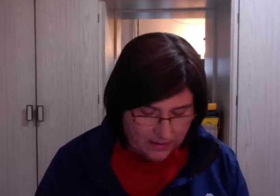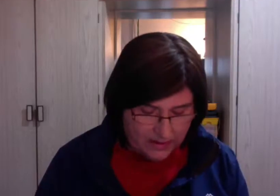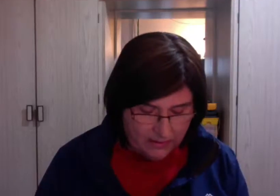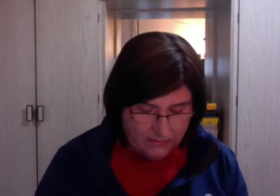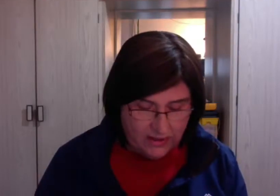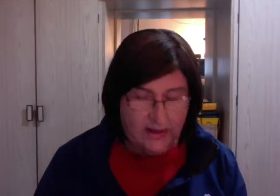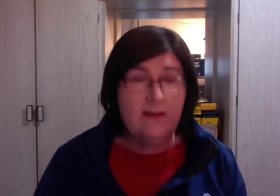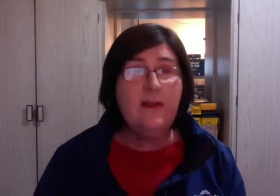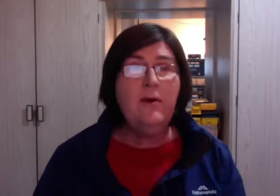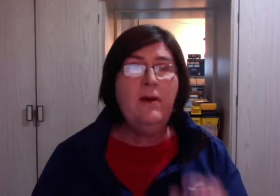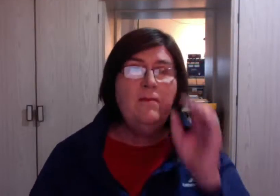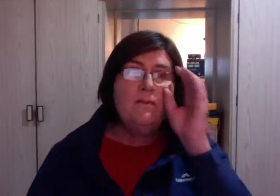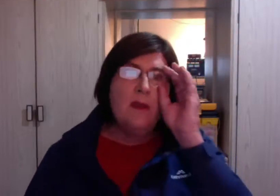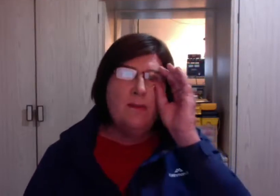Now I've got it here somewhere, but